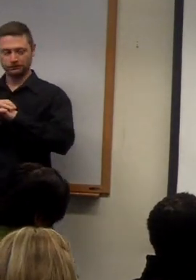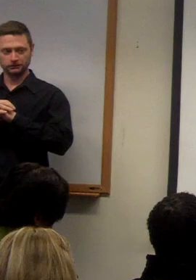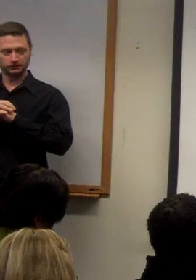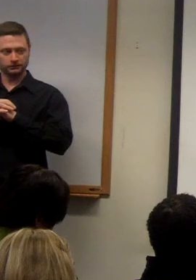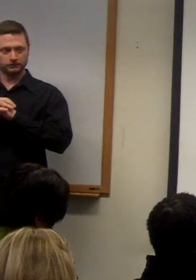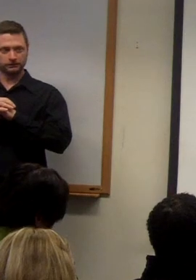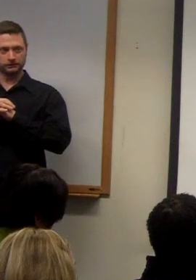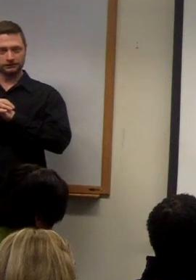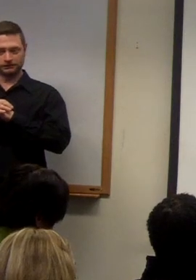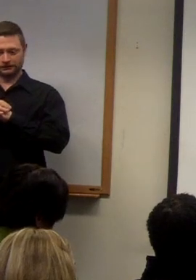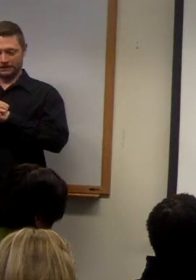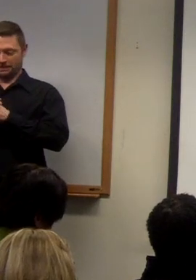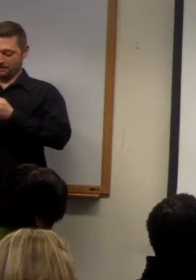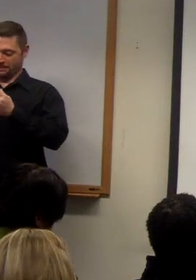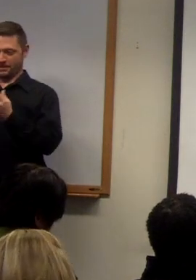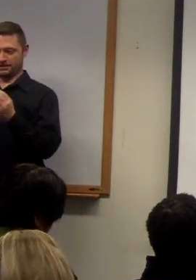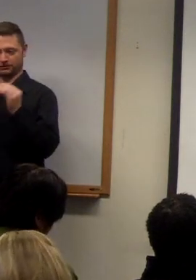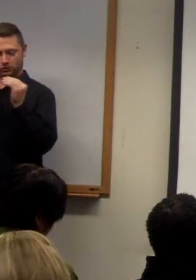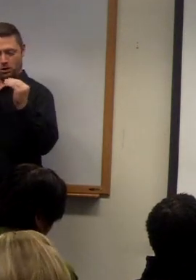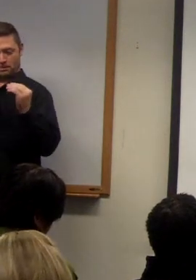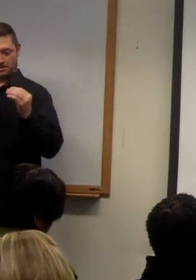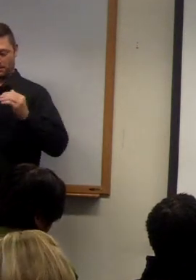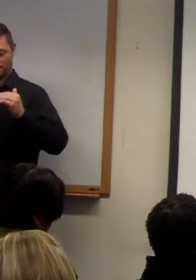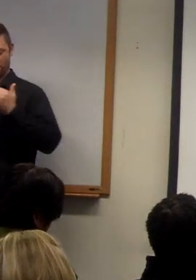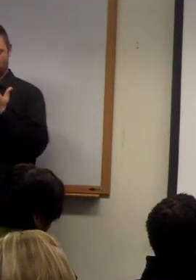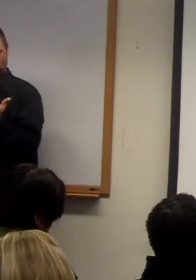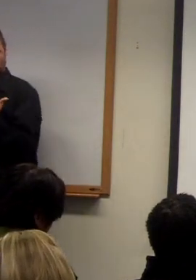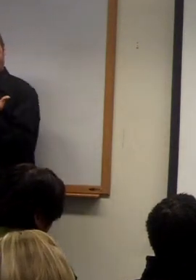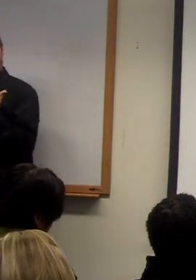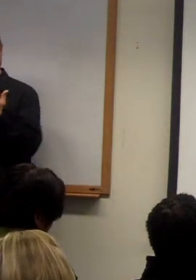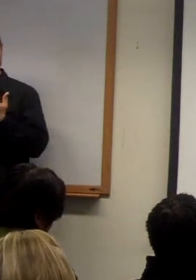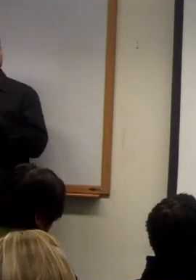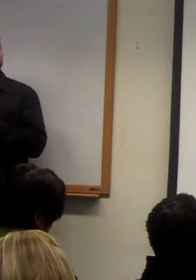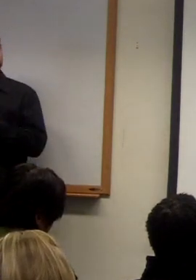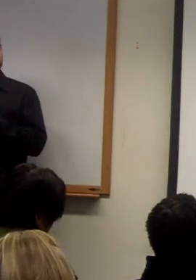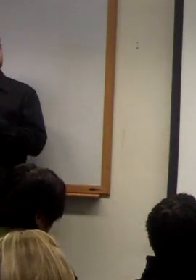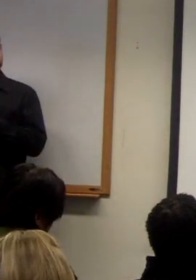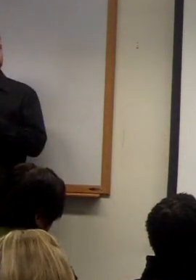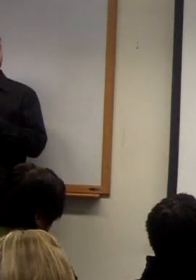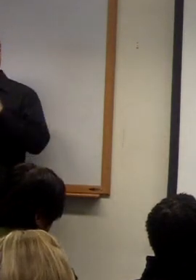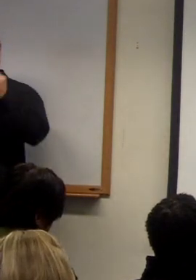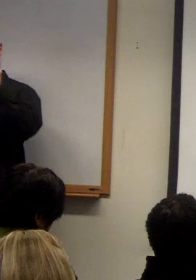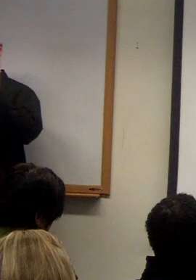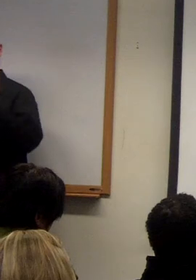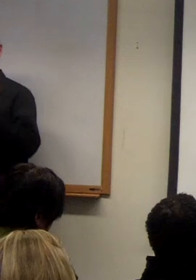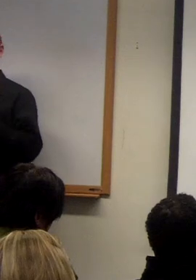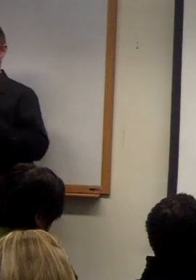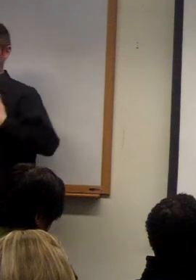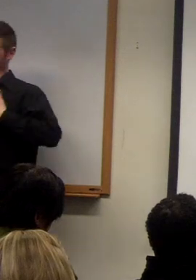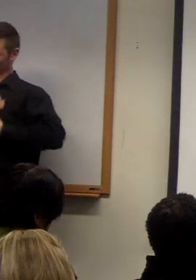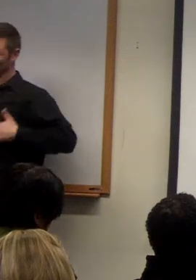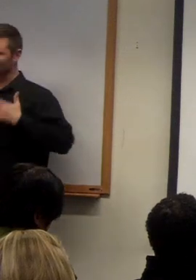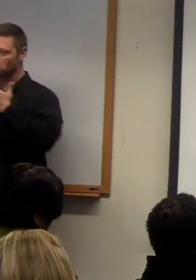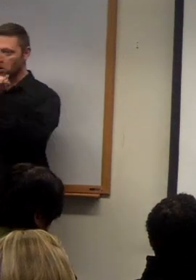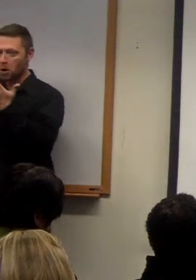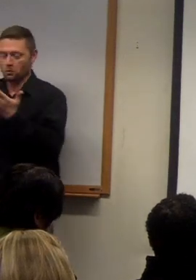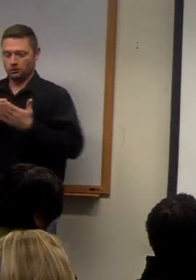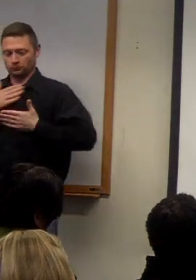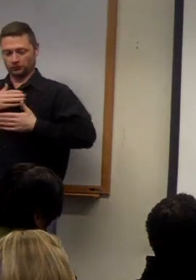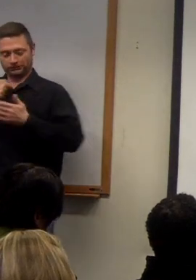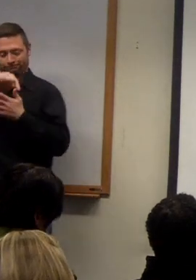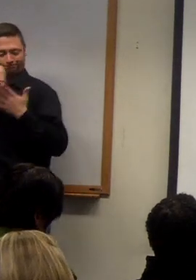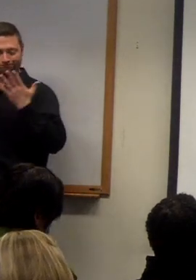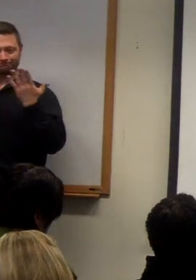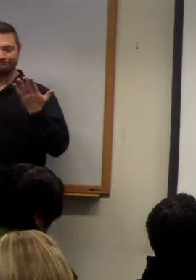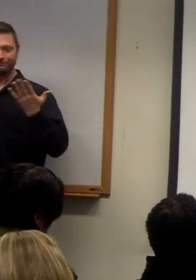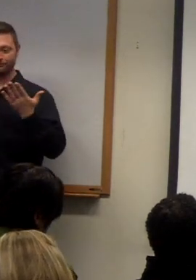that gave me the literacy to understand what was happening to me, that gave me the literacy to appreciate artwork for what it can tell us about history